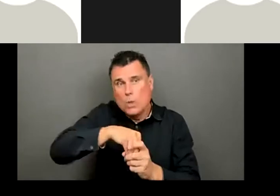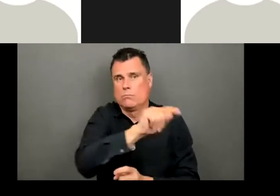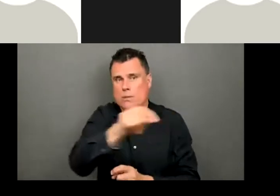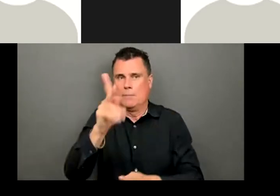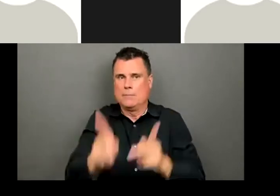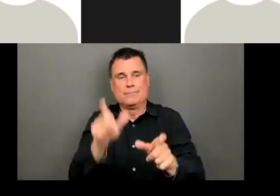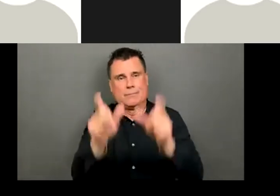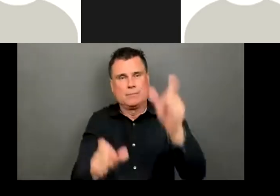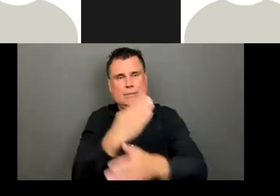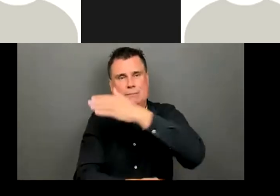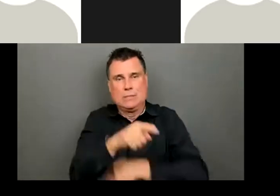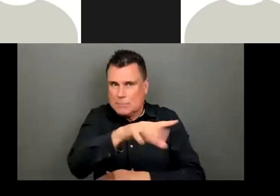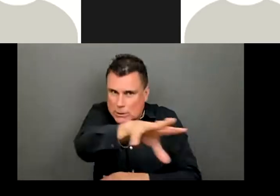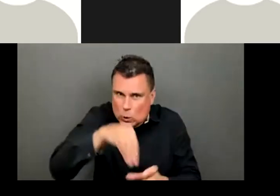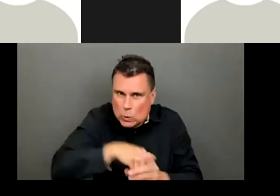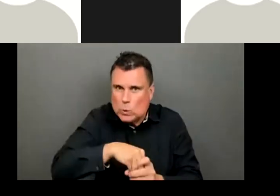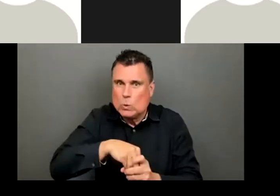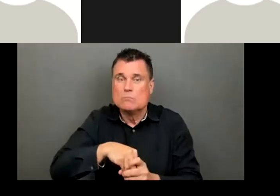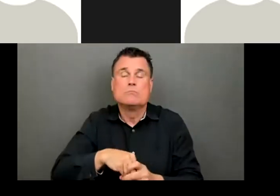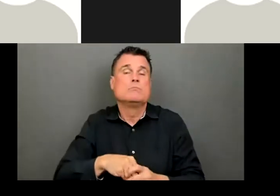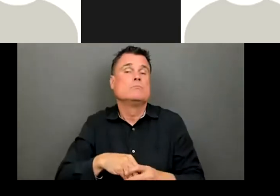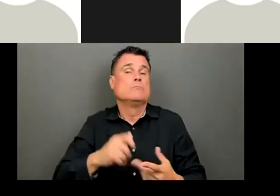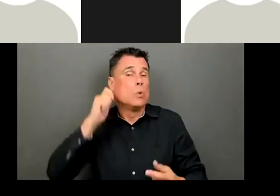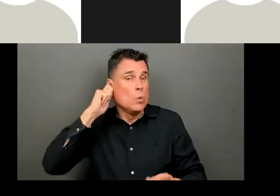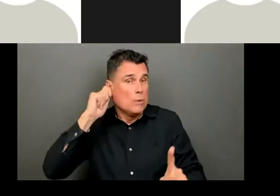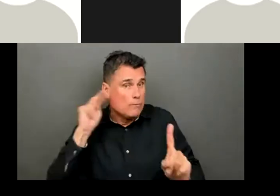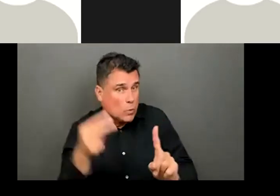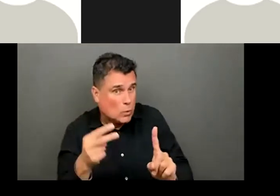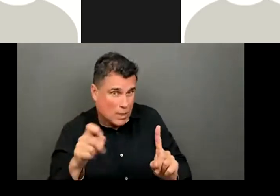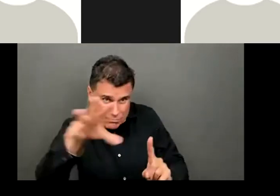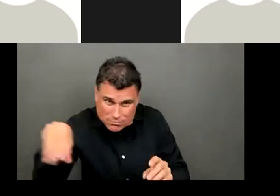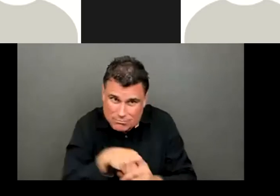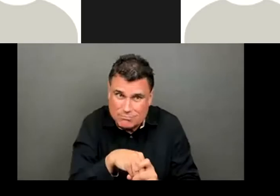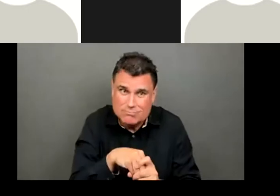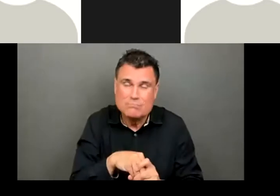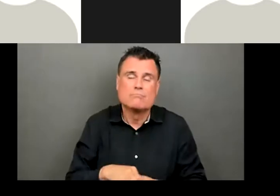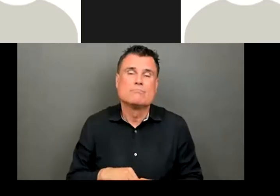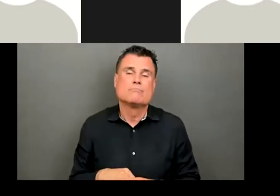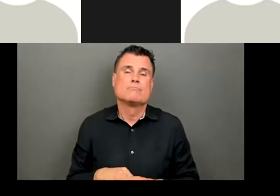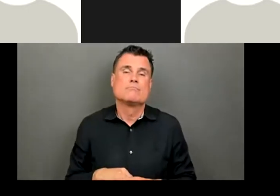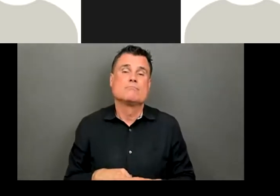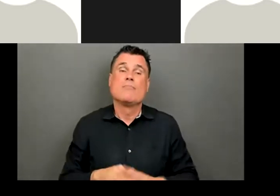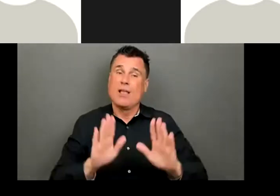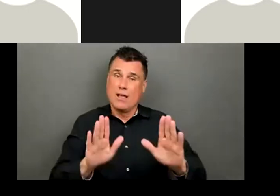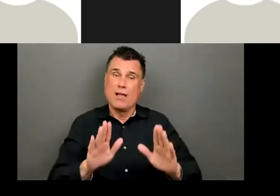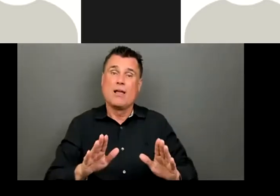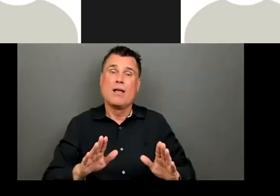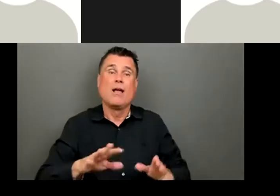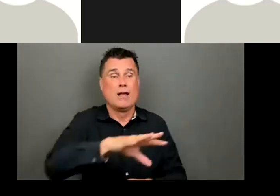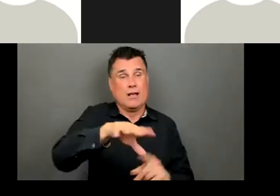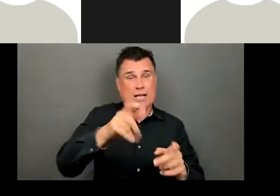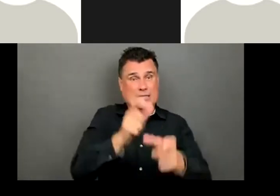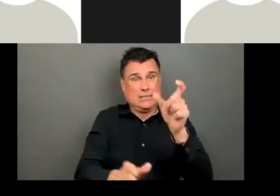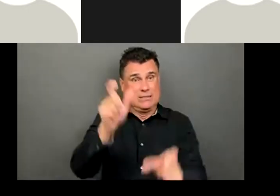women in terms of their perspectives, because you also have within the disability community different needs also according to